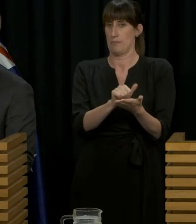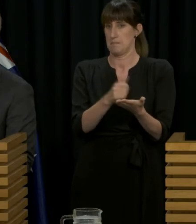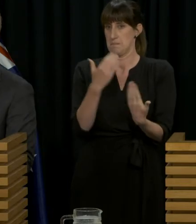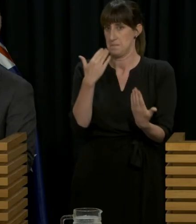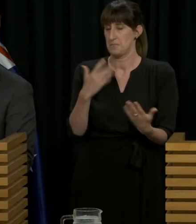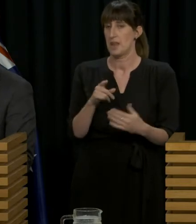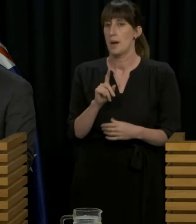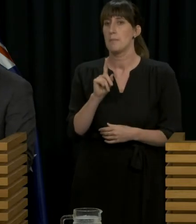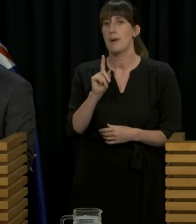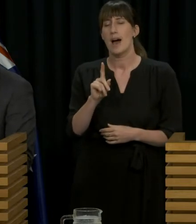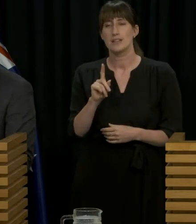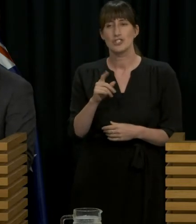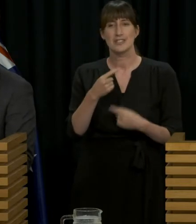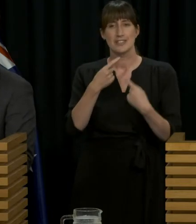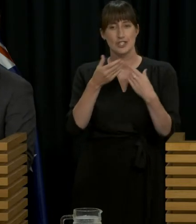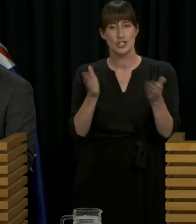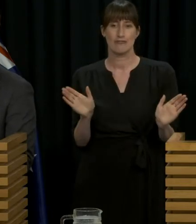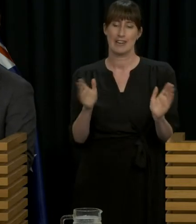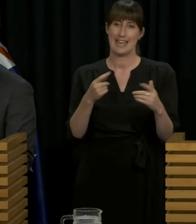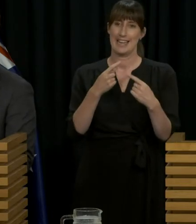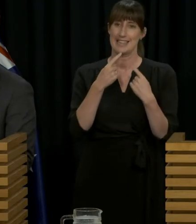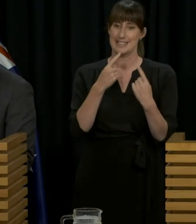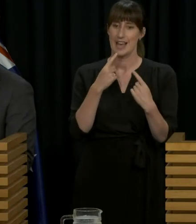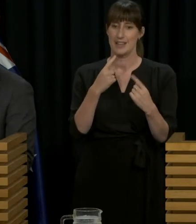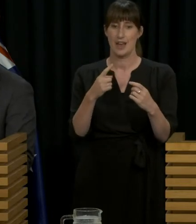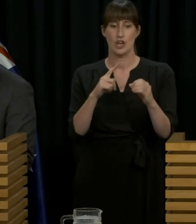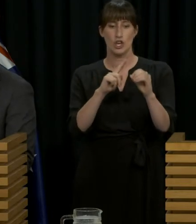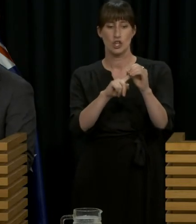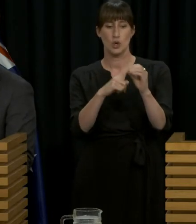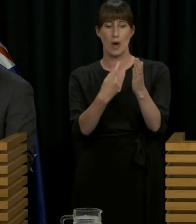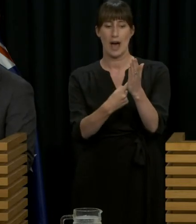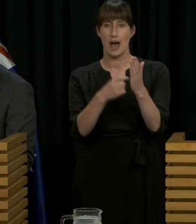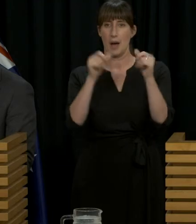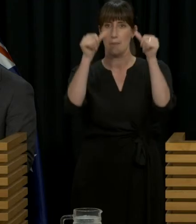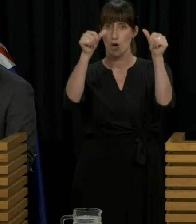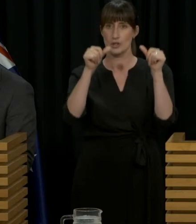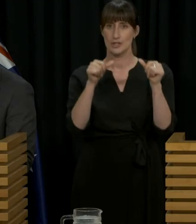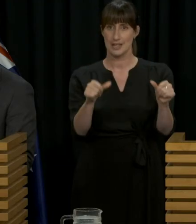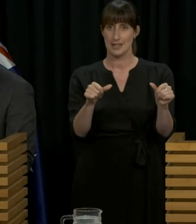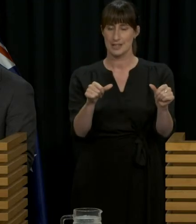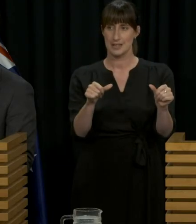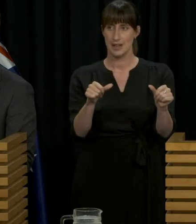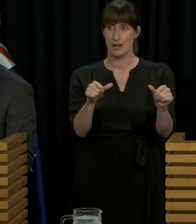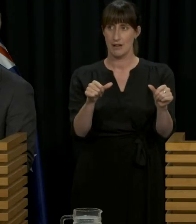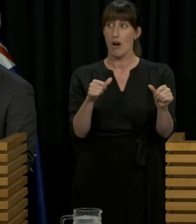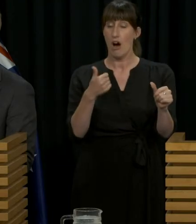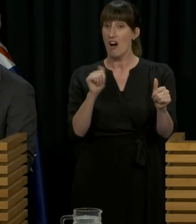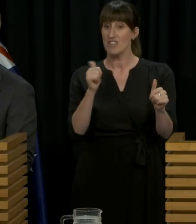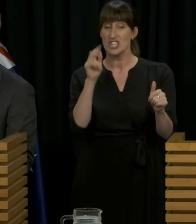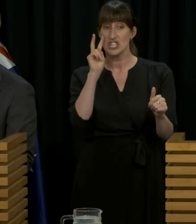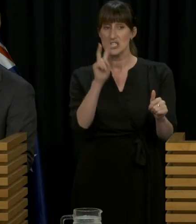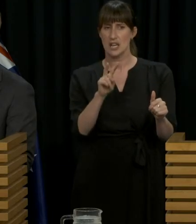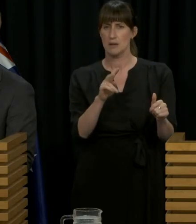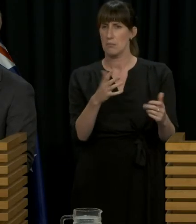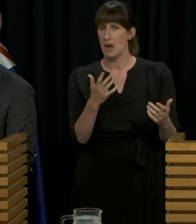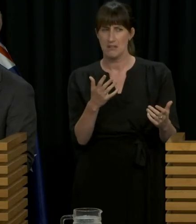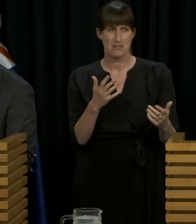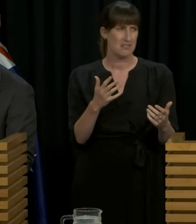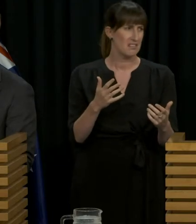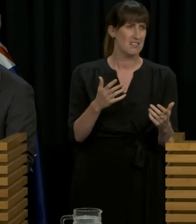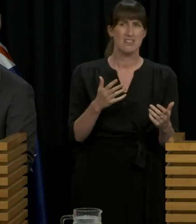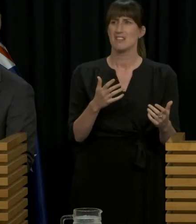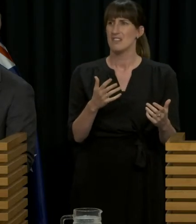the country, which is that we do get increasing numbers of reports of people saying, look, while a QR code is on display, it's not prominent. You actually have to